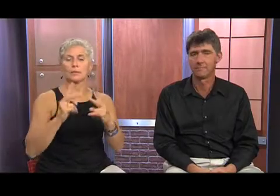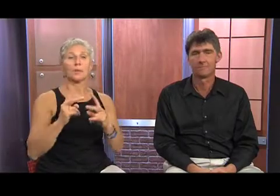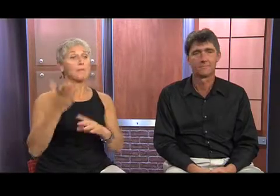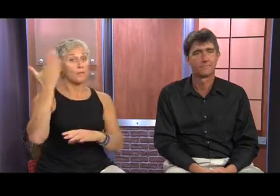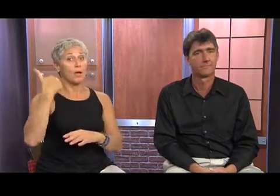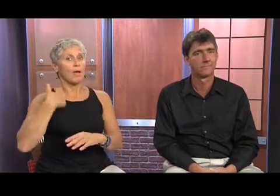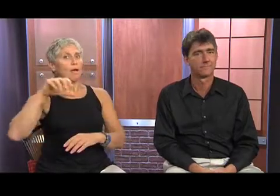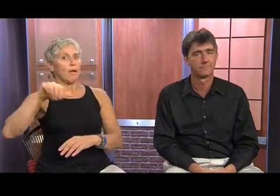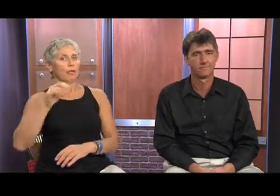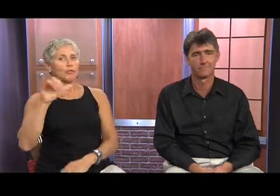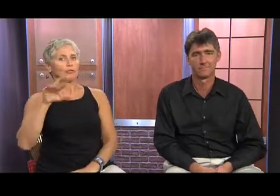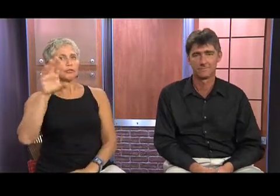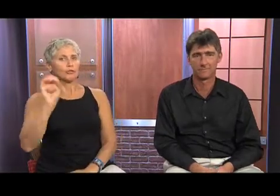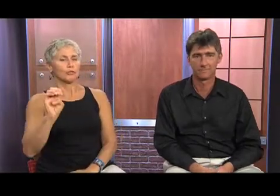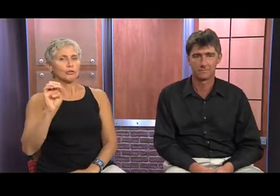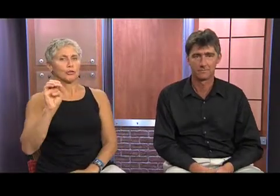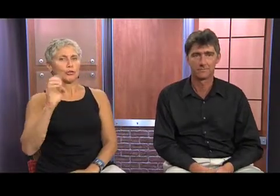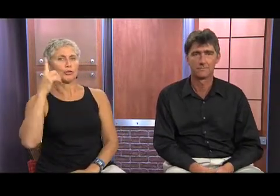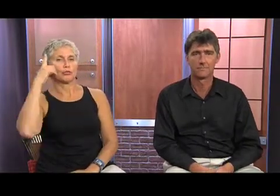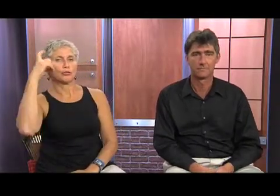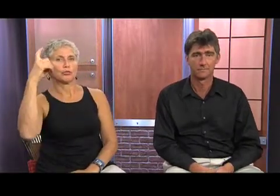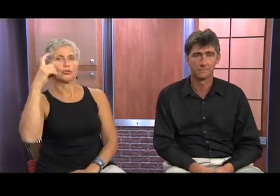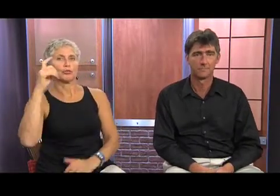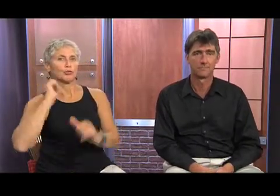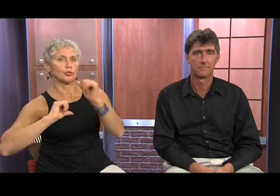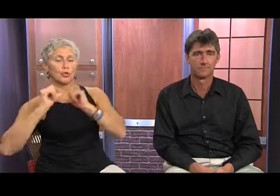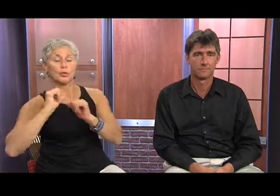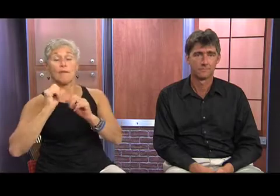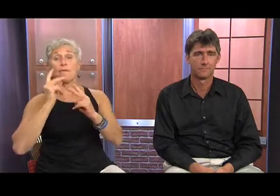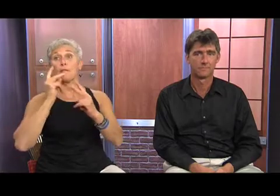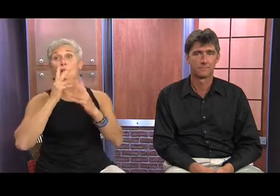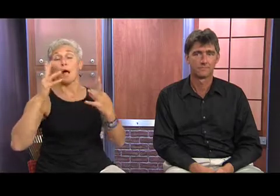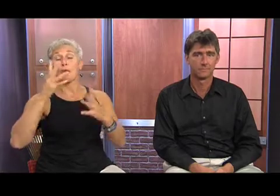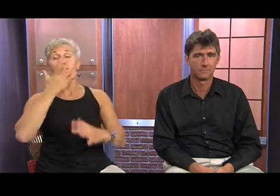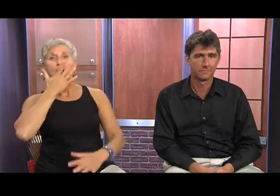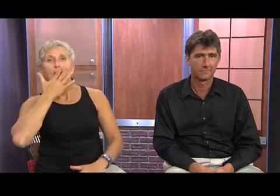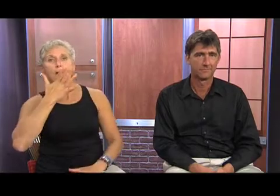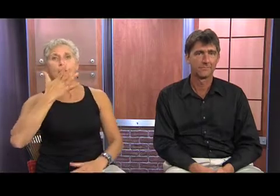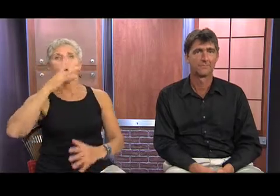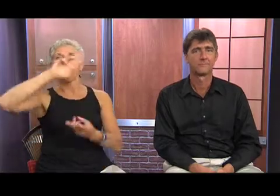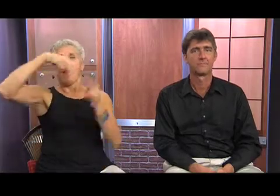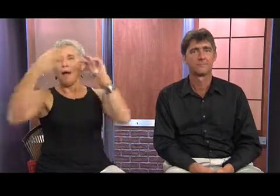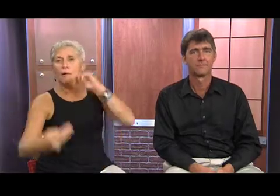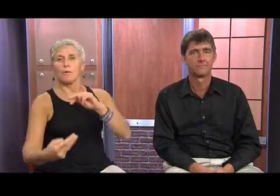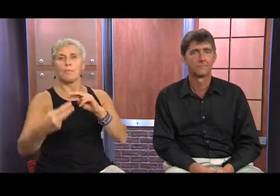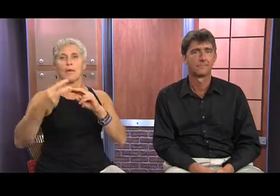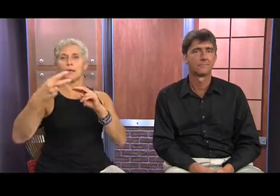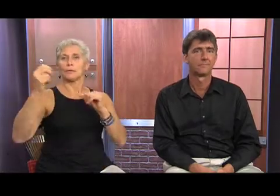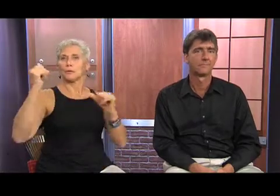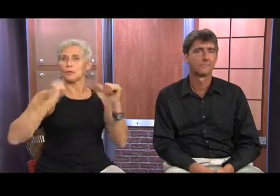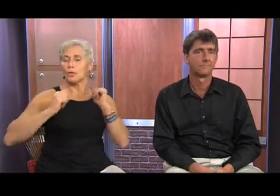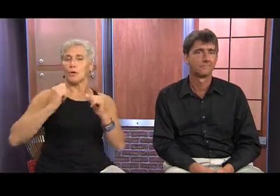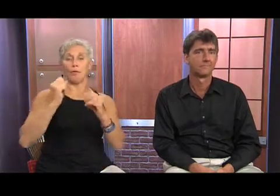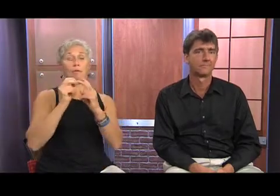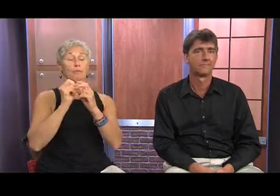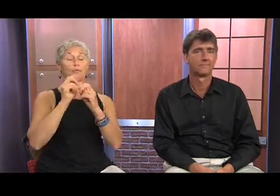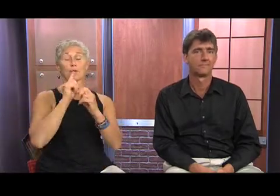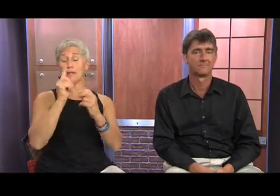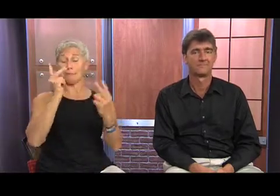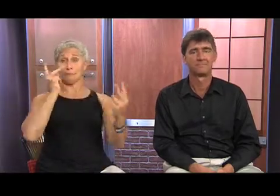and Jungle Fantasy, very colorful, vivid, lots of acrobats. It's it's a visual explosion. The next show